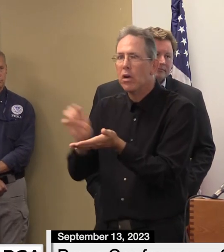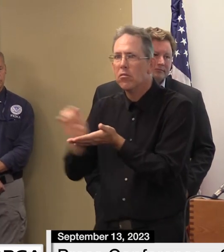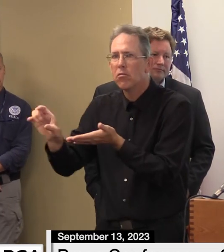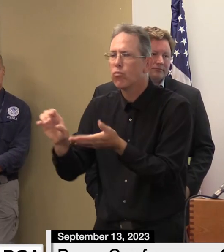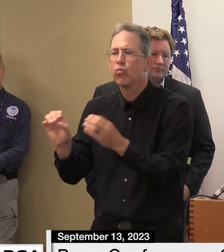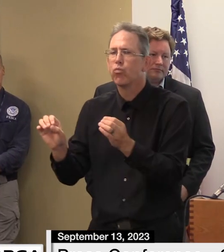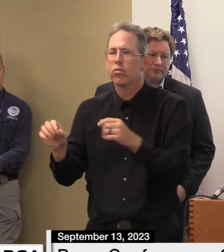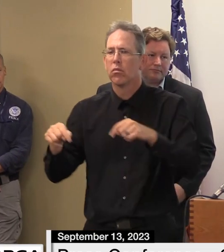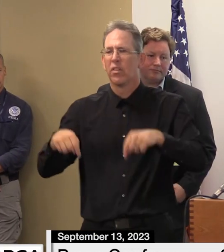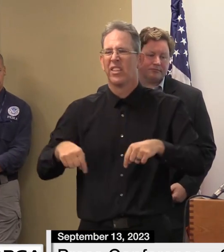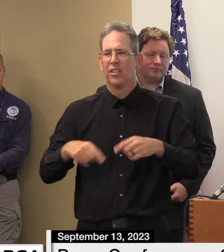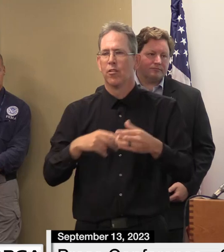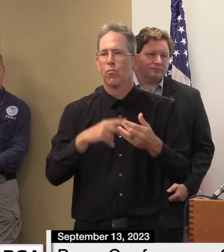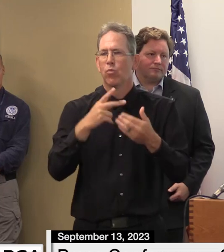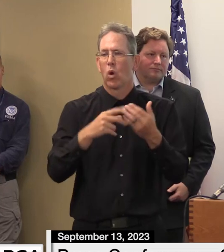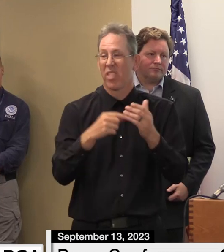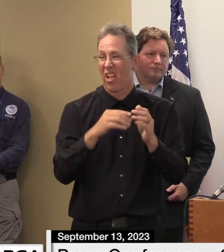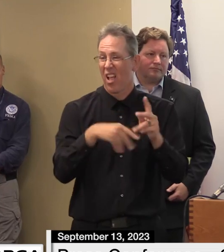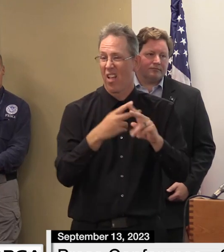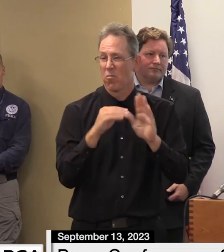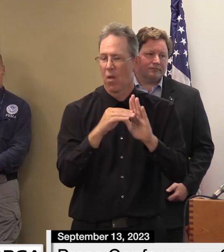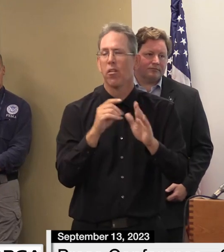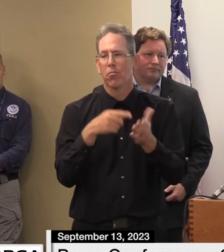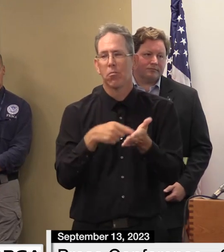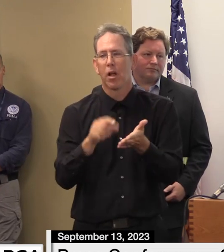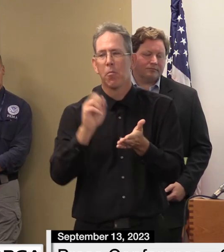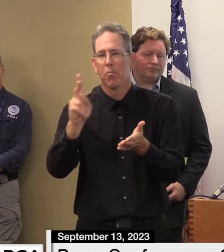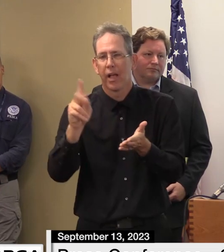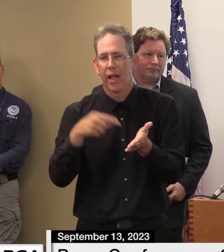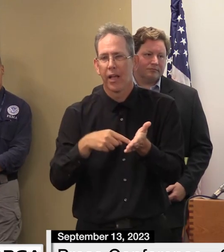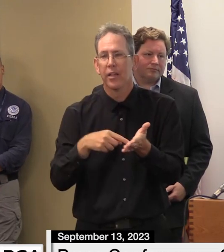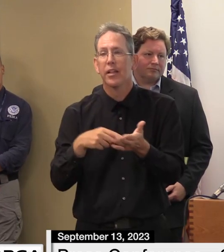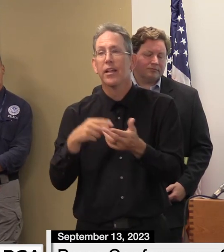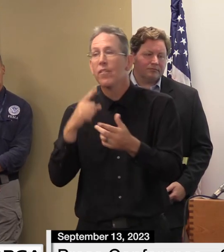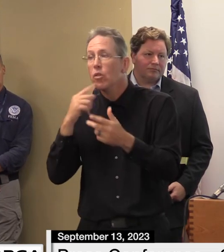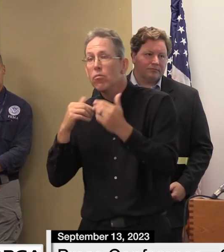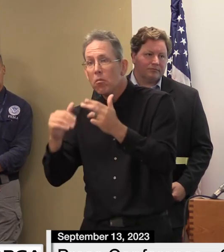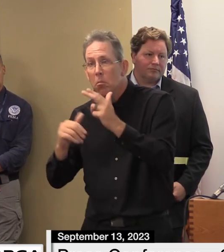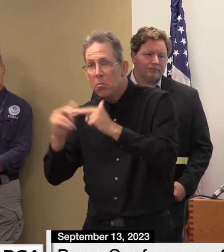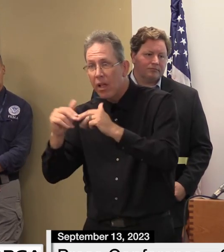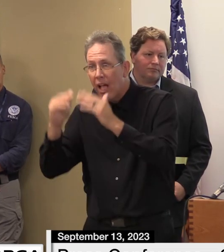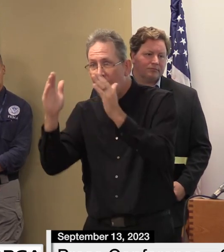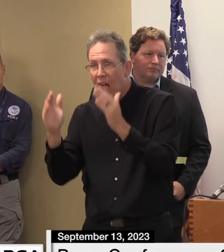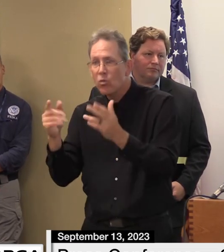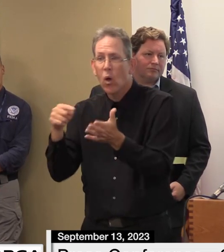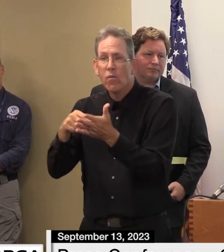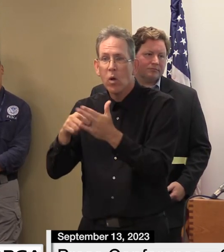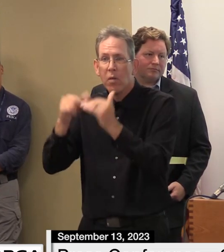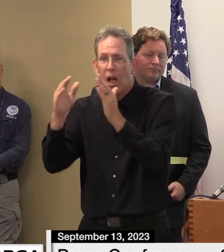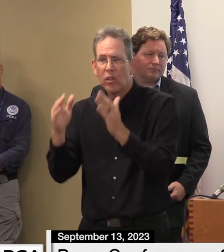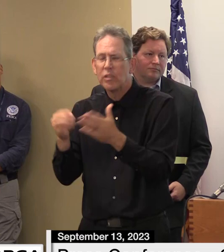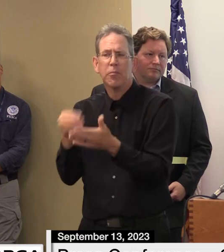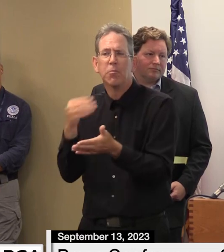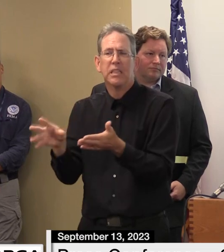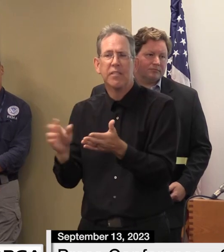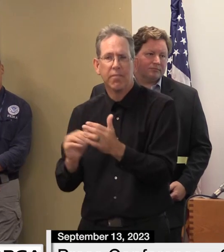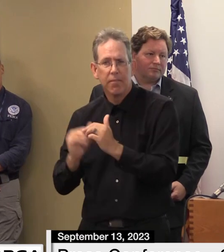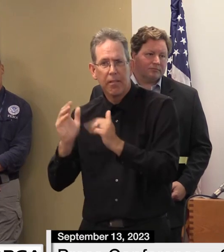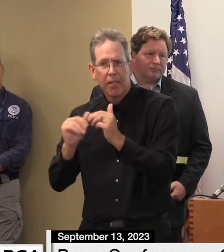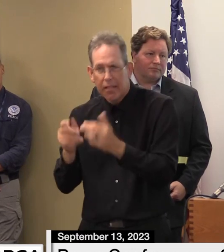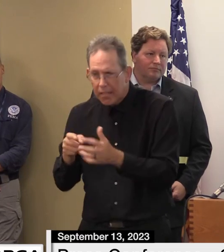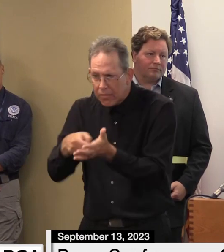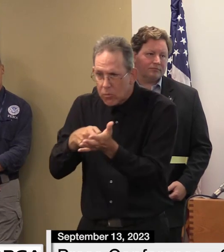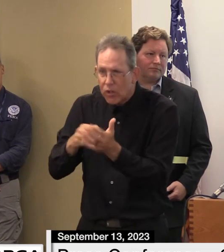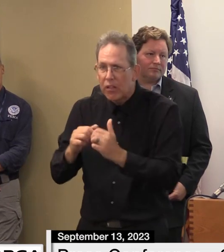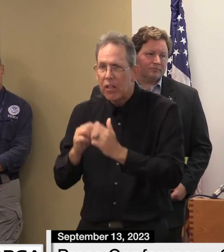built on. And when you're building affordable housing, when you're building any kind of housing, it's very expensive, and so you have to layer all these things together